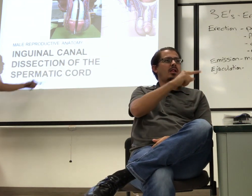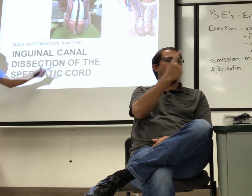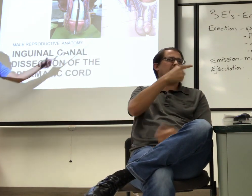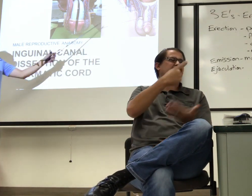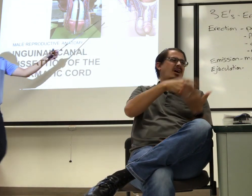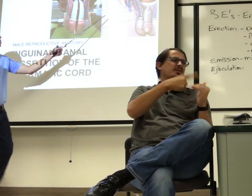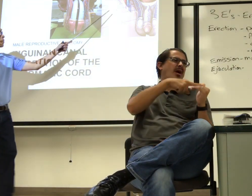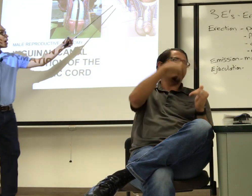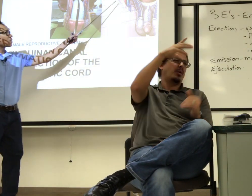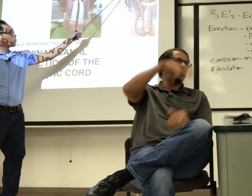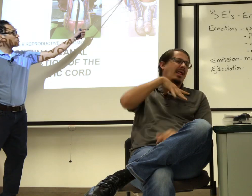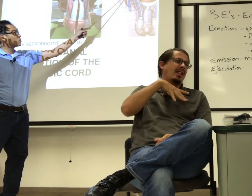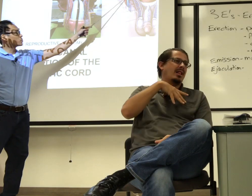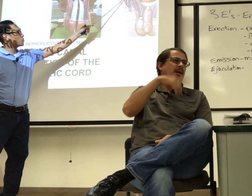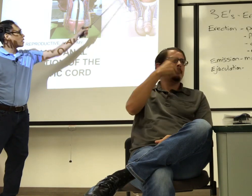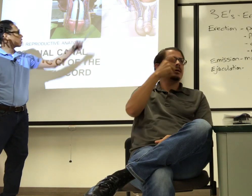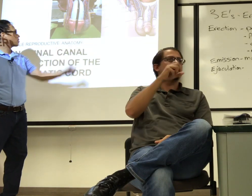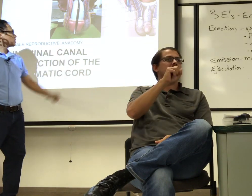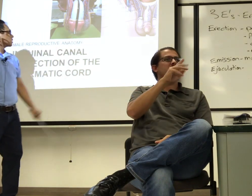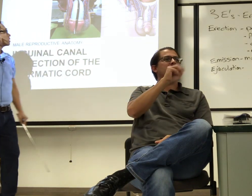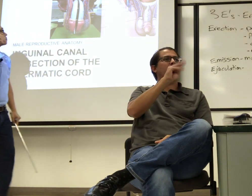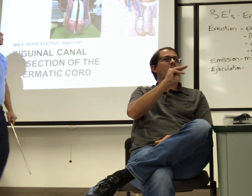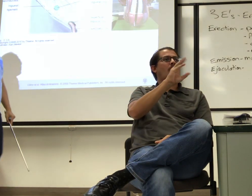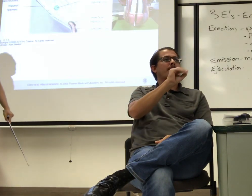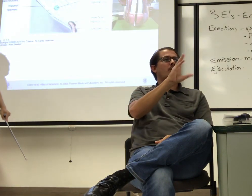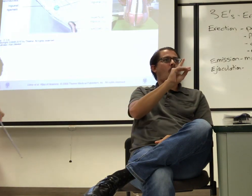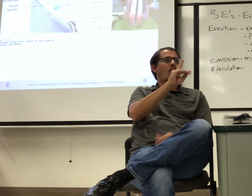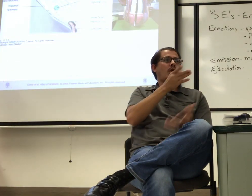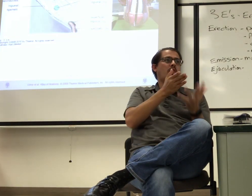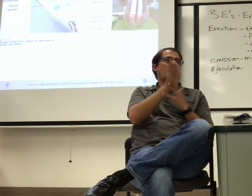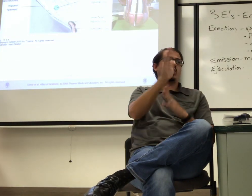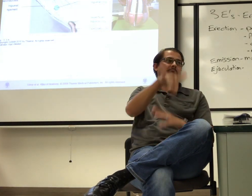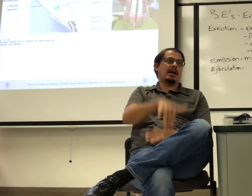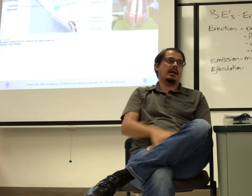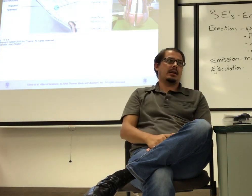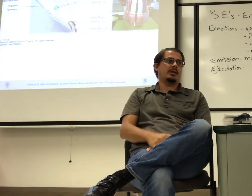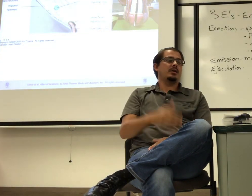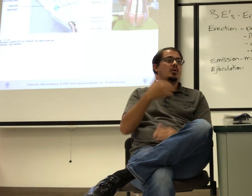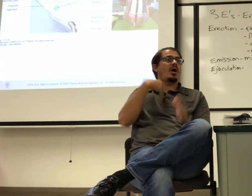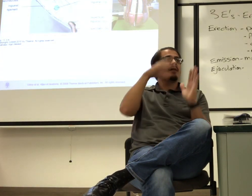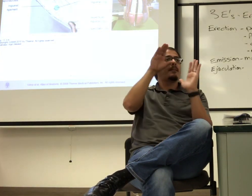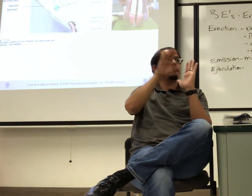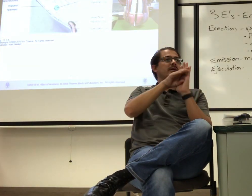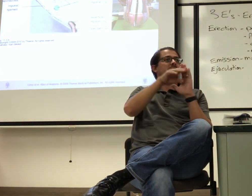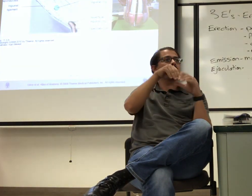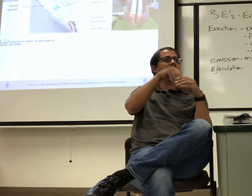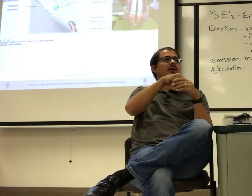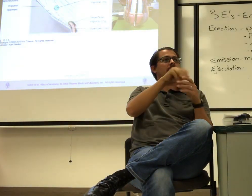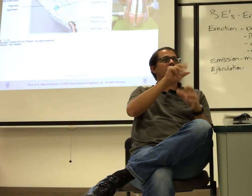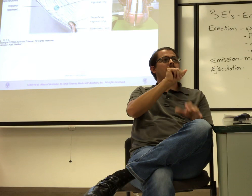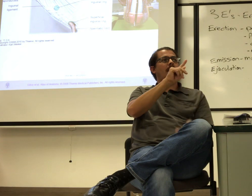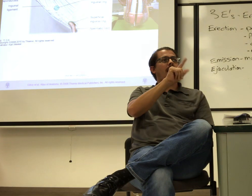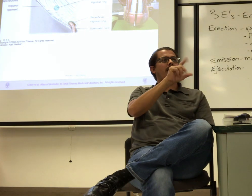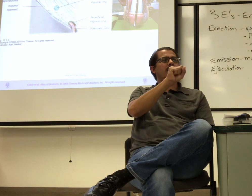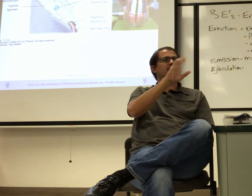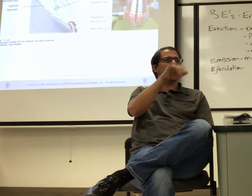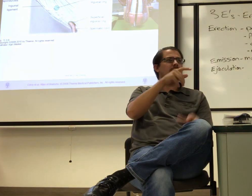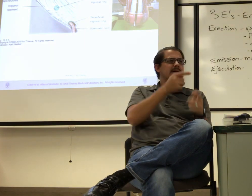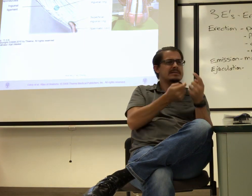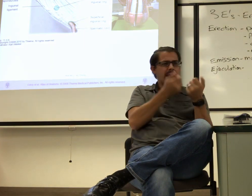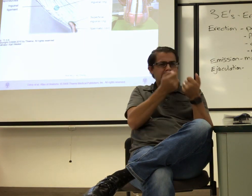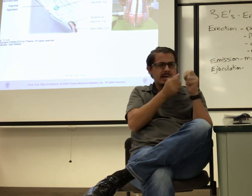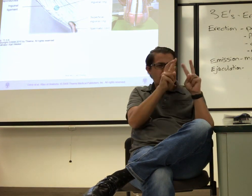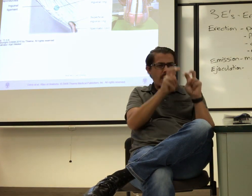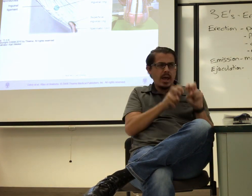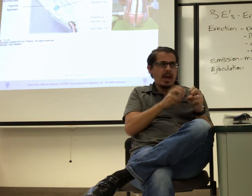males because the spermatocord goes through there. And so you have pictures in your atlas that kind of dissect away the